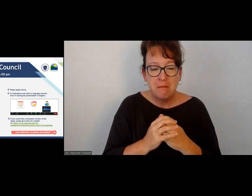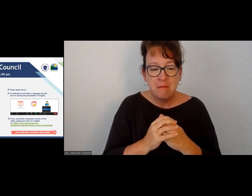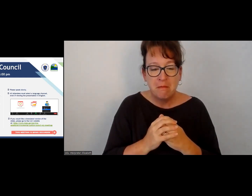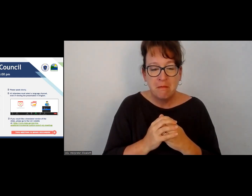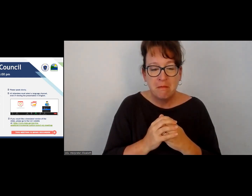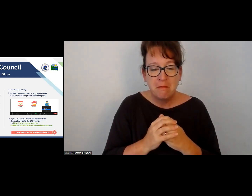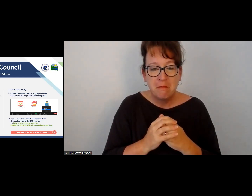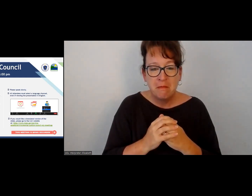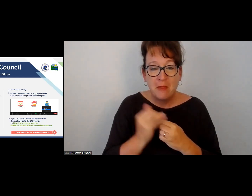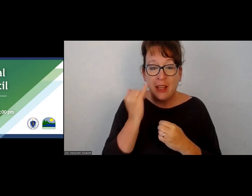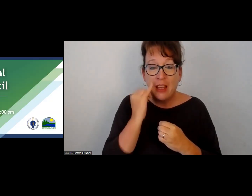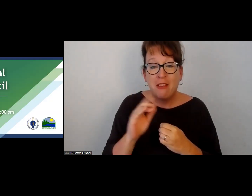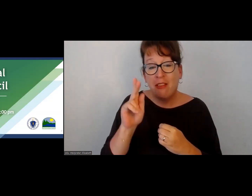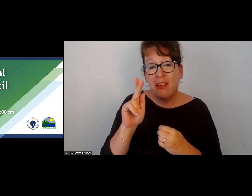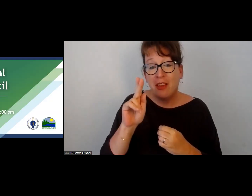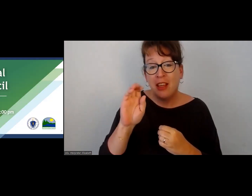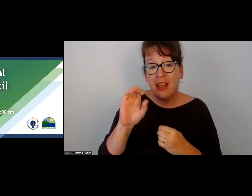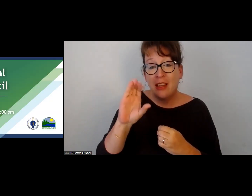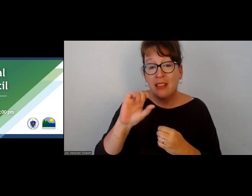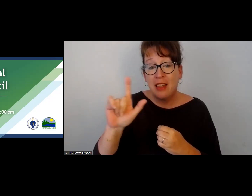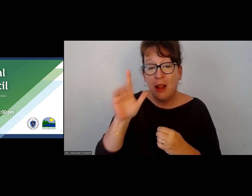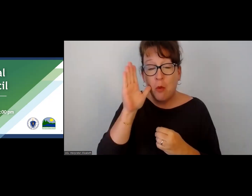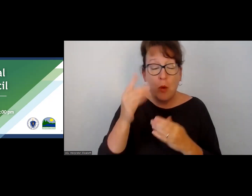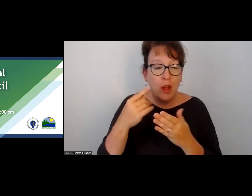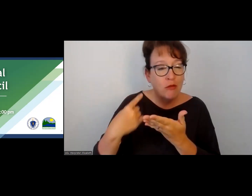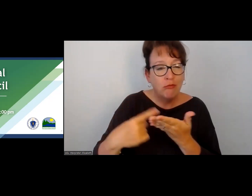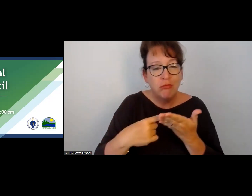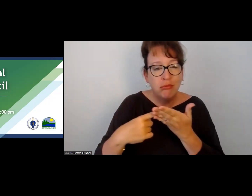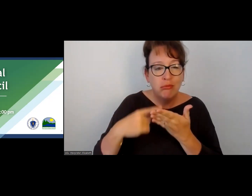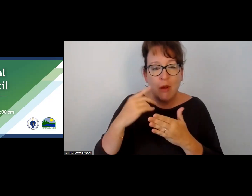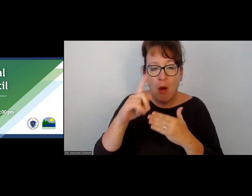have Kessel review the logistics, that would be helpful.